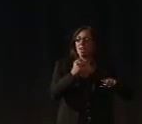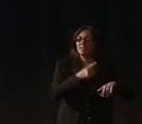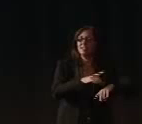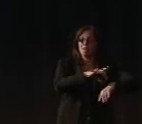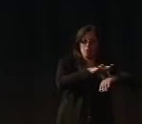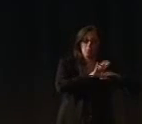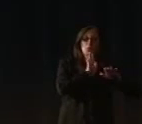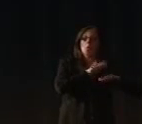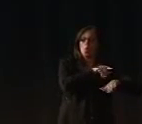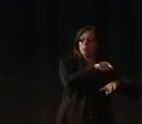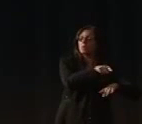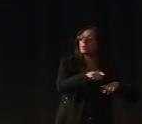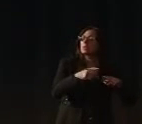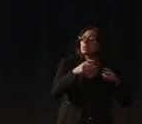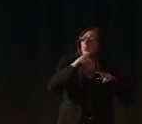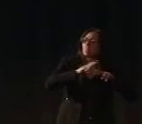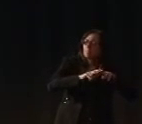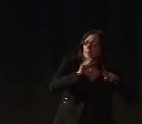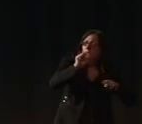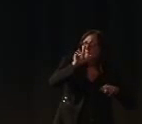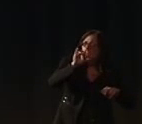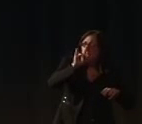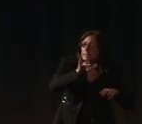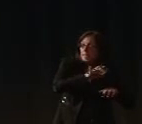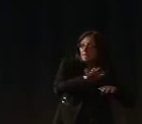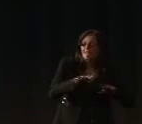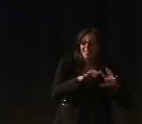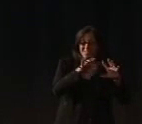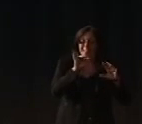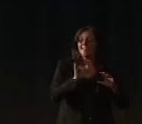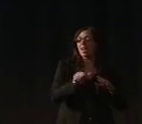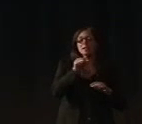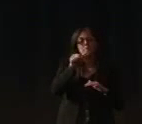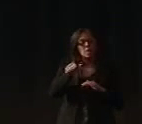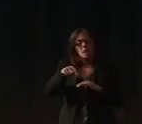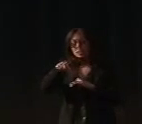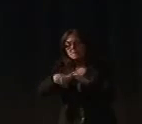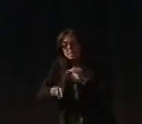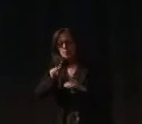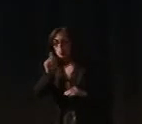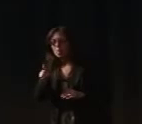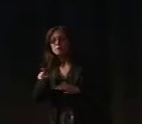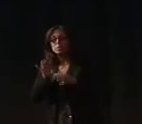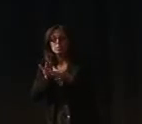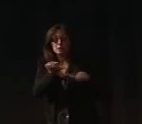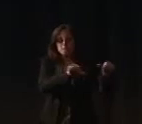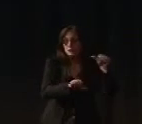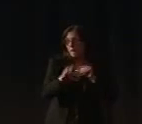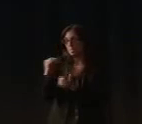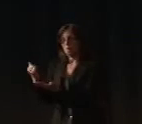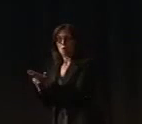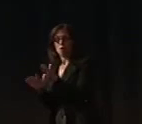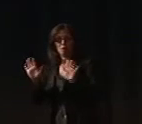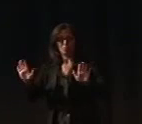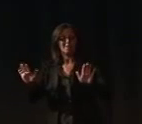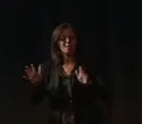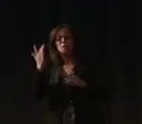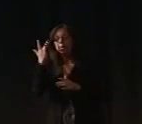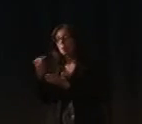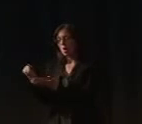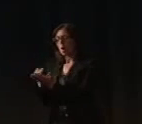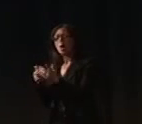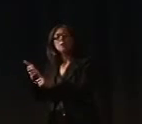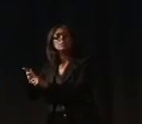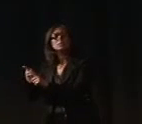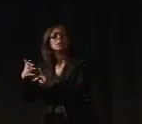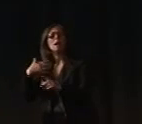is not deeply different from the question of the first aesthetic, the one of the artist, because the artists are not the subjective guys and on